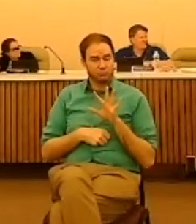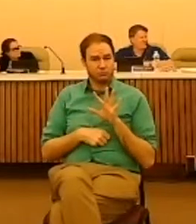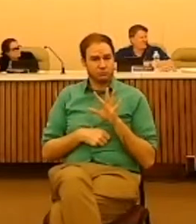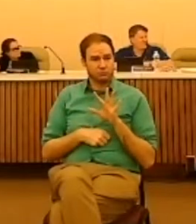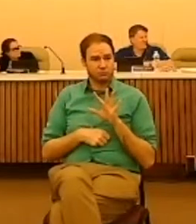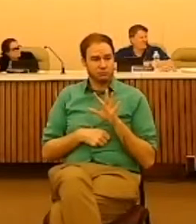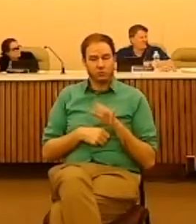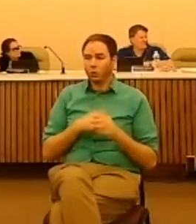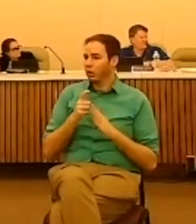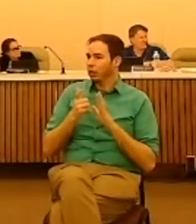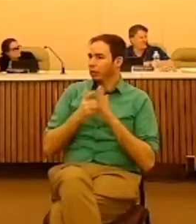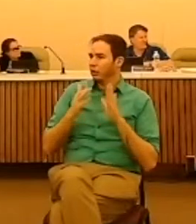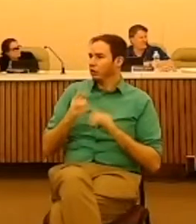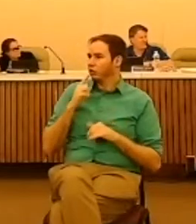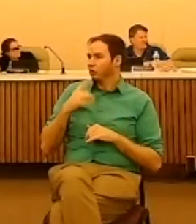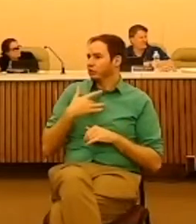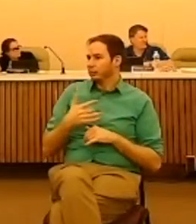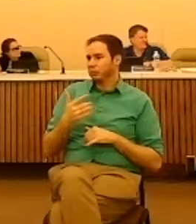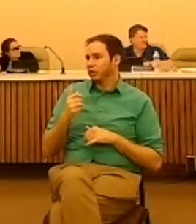That wasn't on the contract.